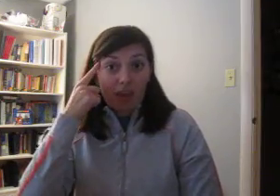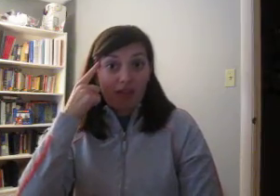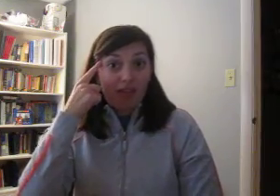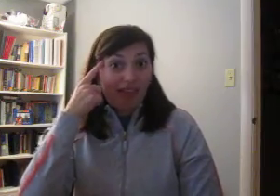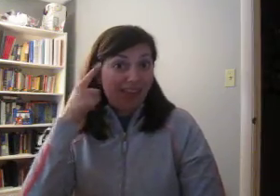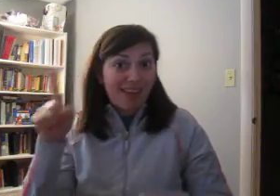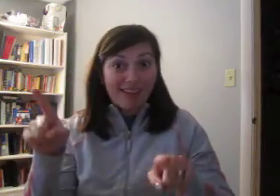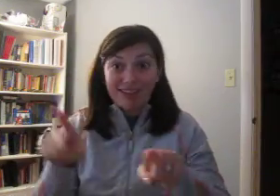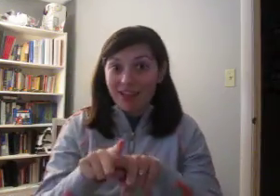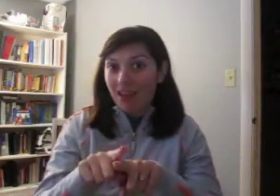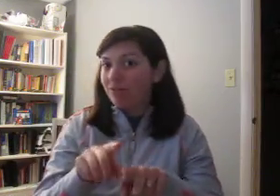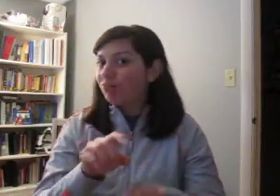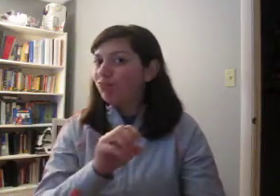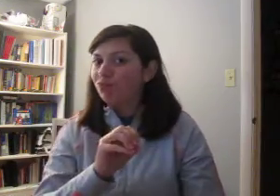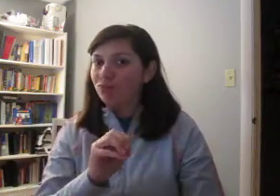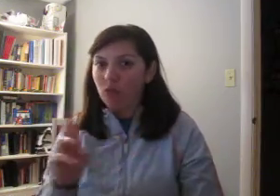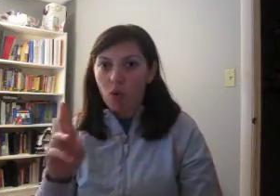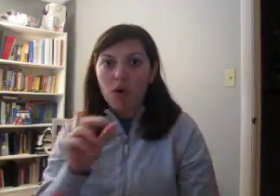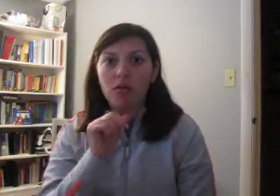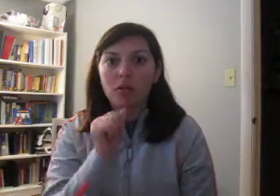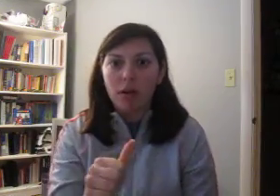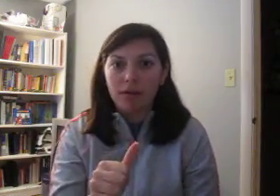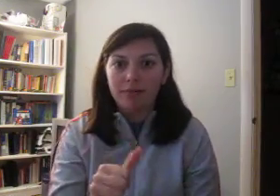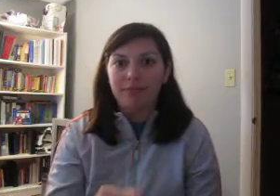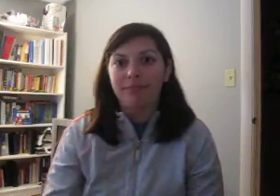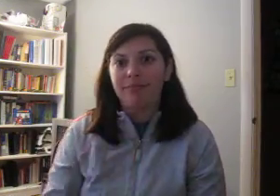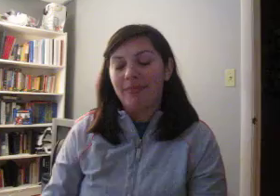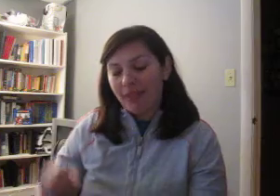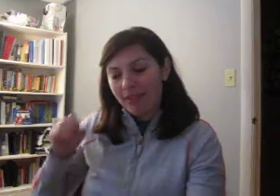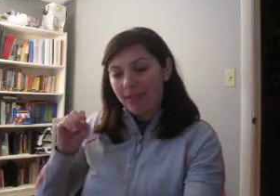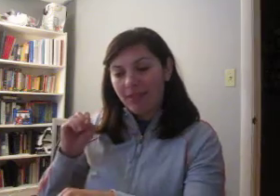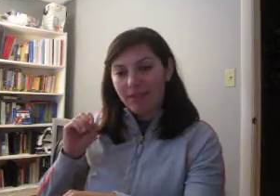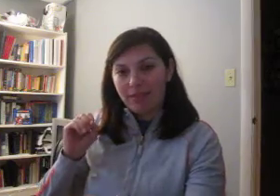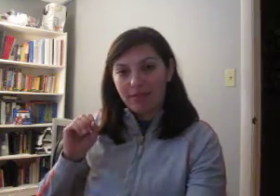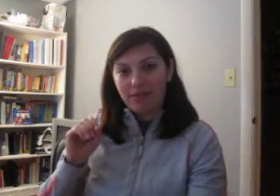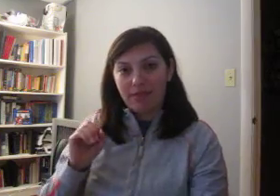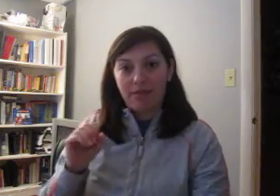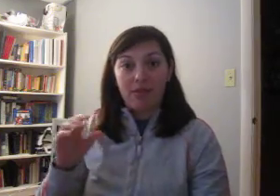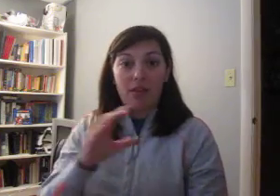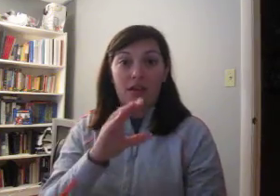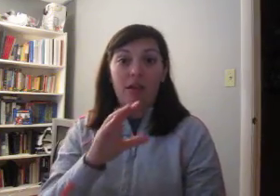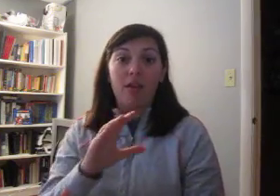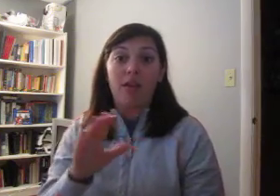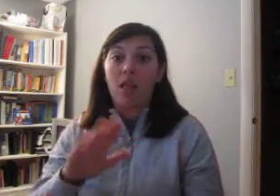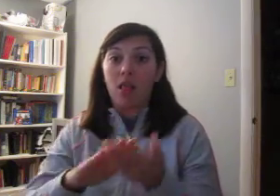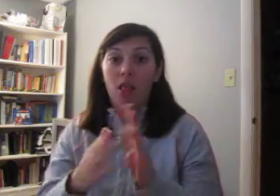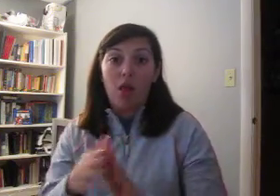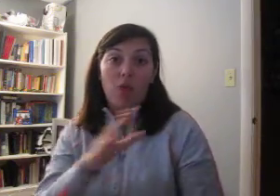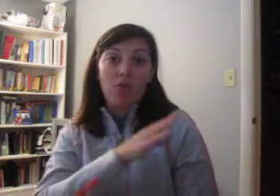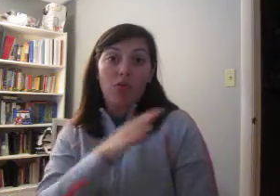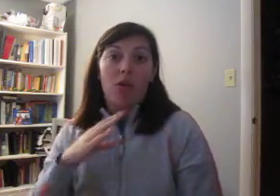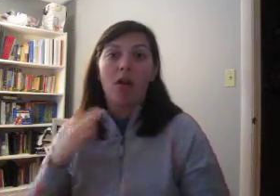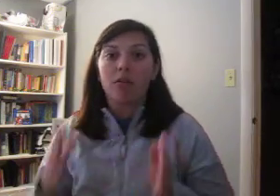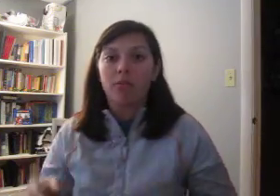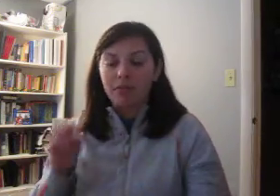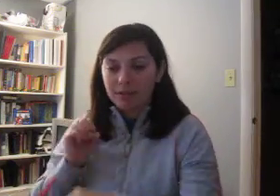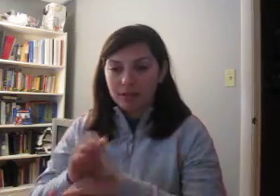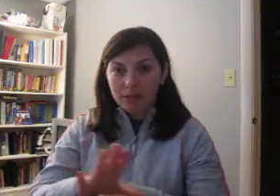to Congress of America. But there's actually two sectors of it. There's the House of